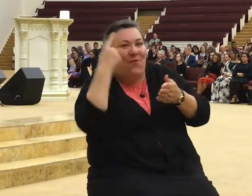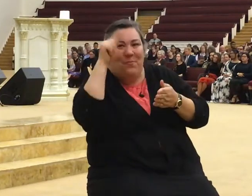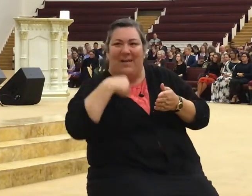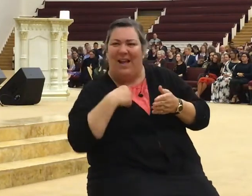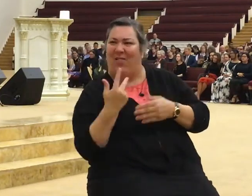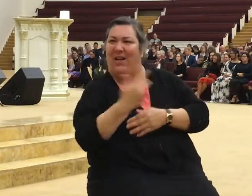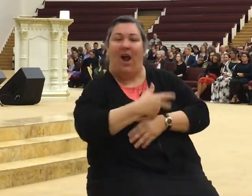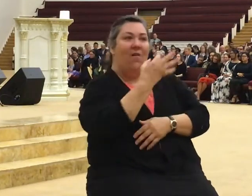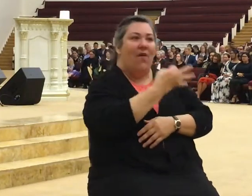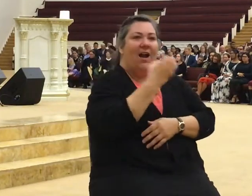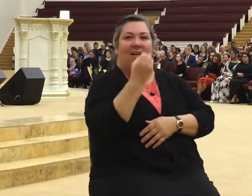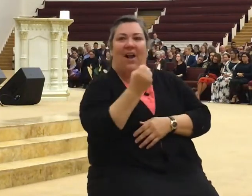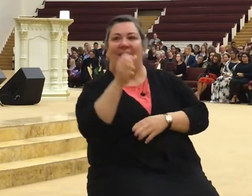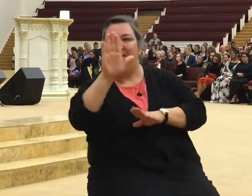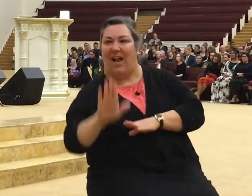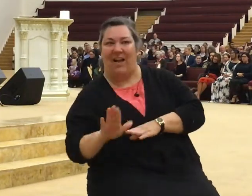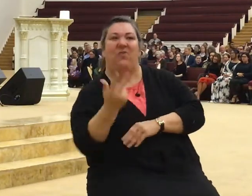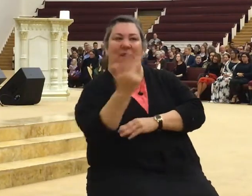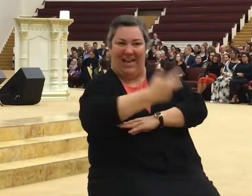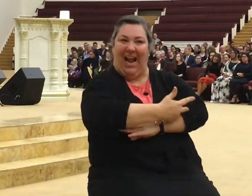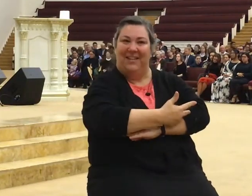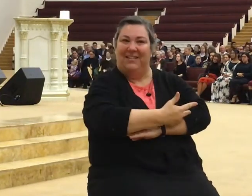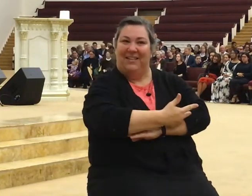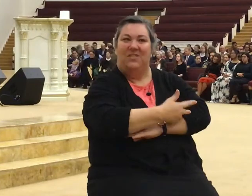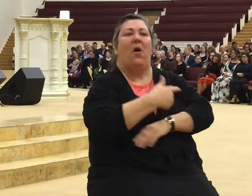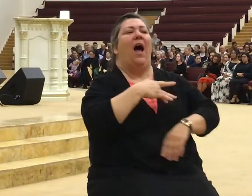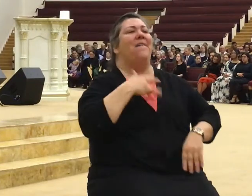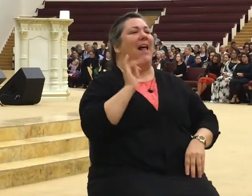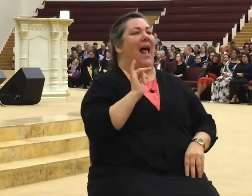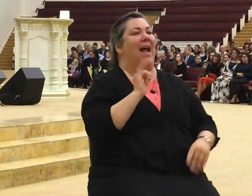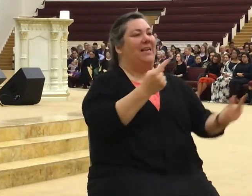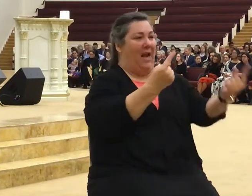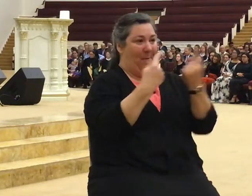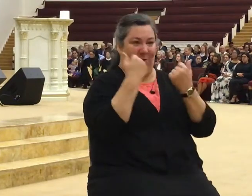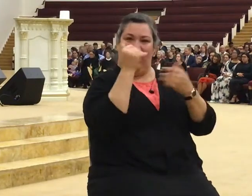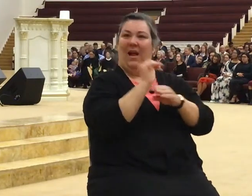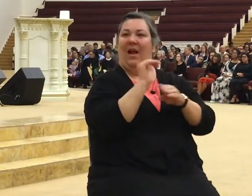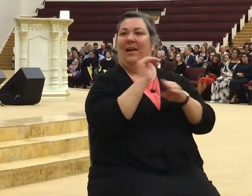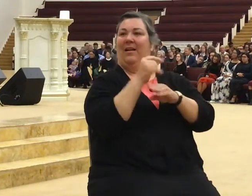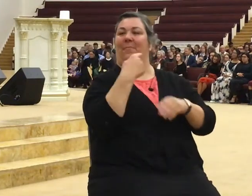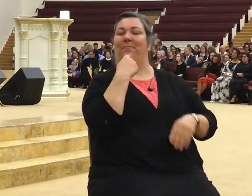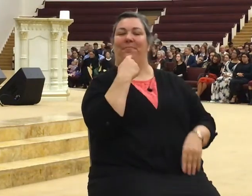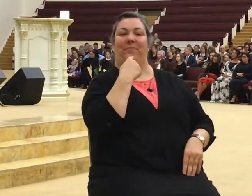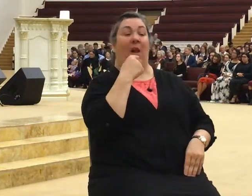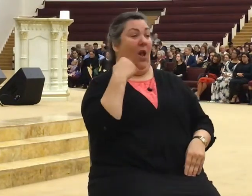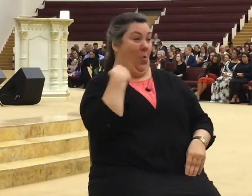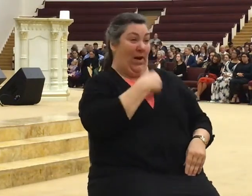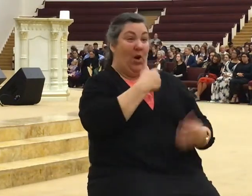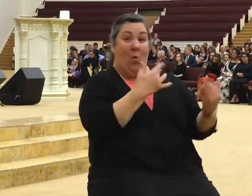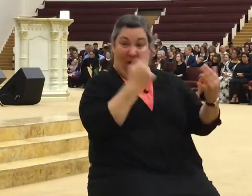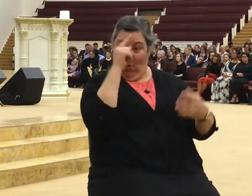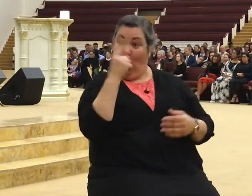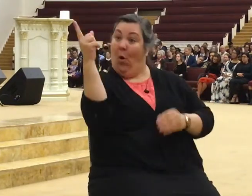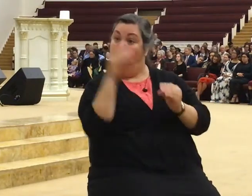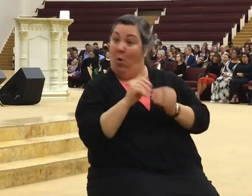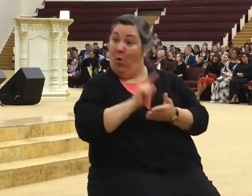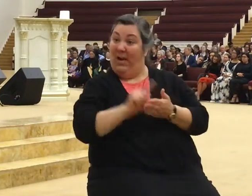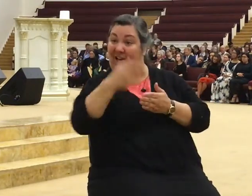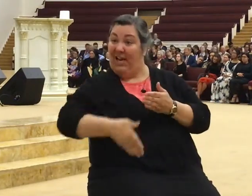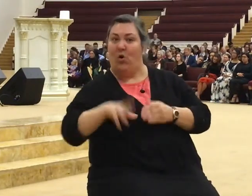3 days, you know, Friday, Saturday, Sunday. And so I just felt like coming tonight and saying, we ain't waiting on another weekend.